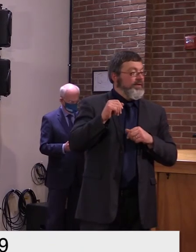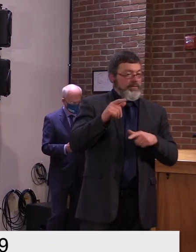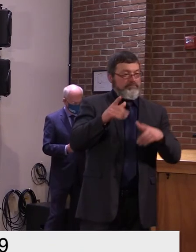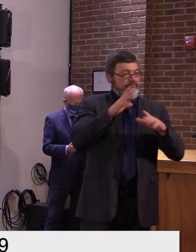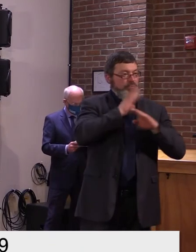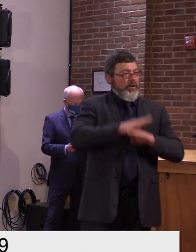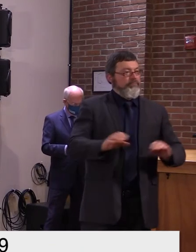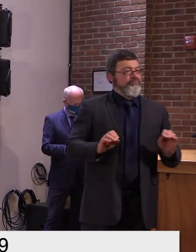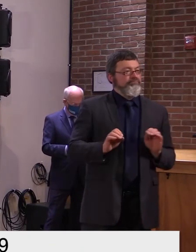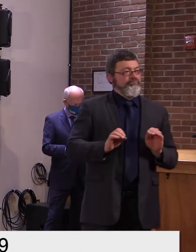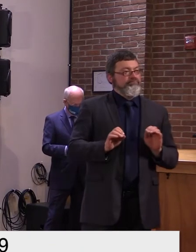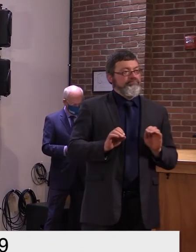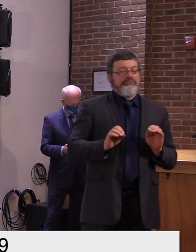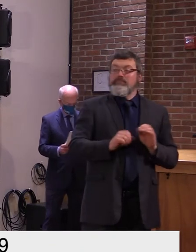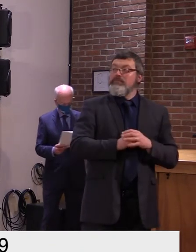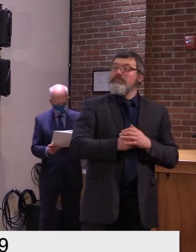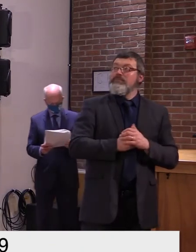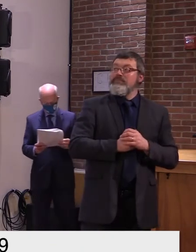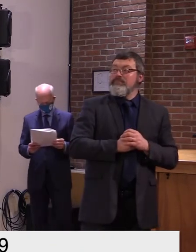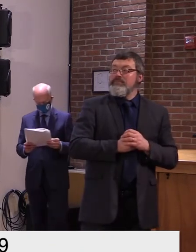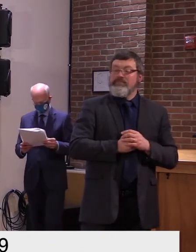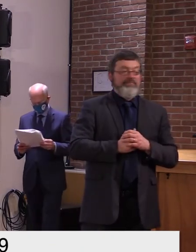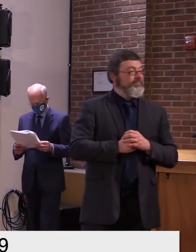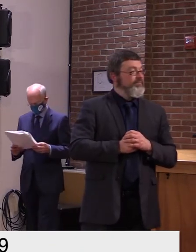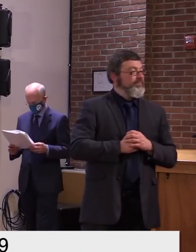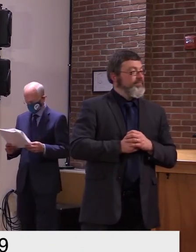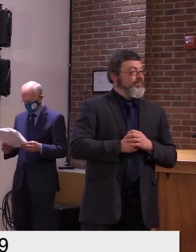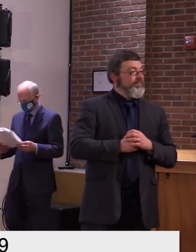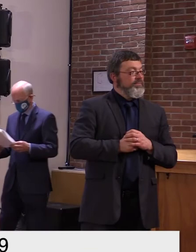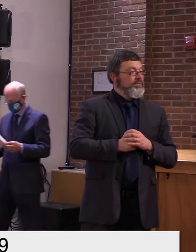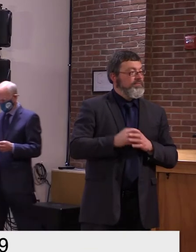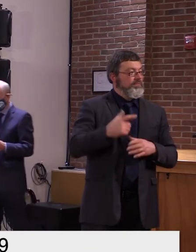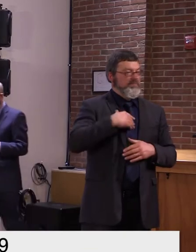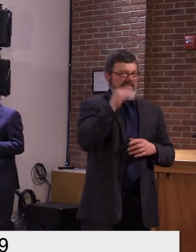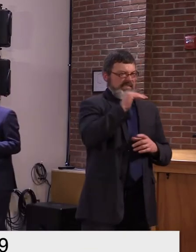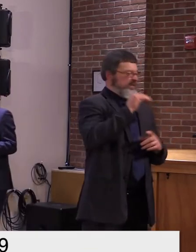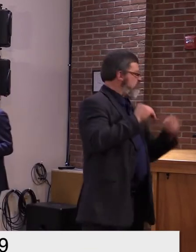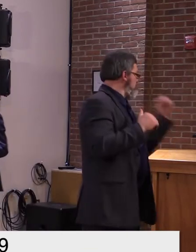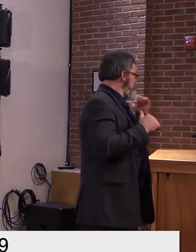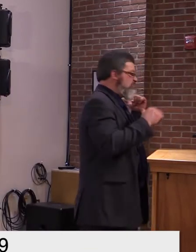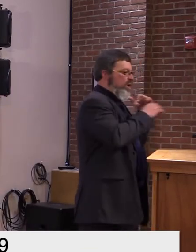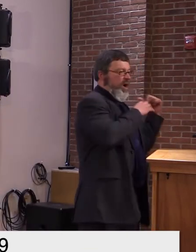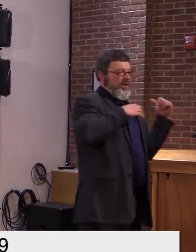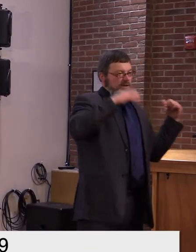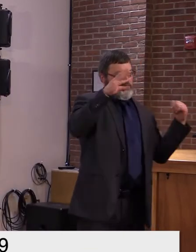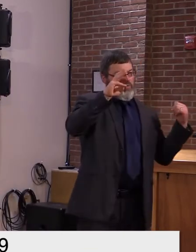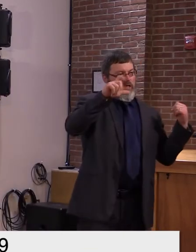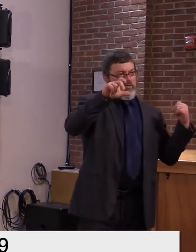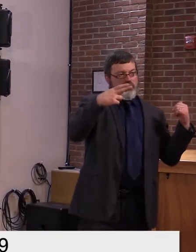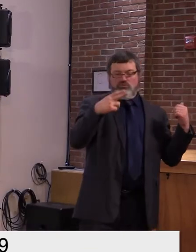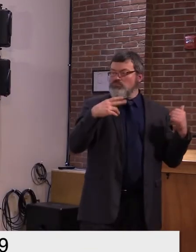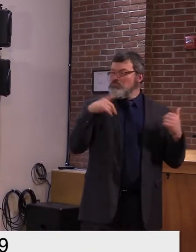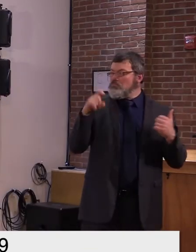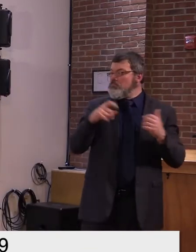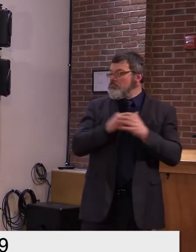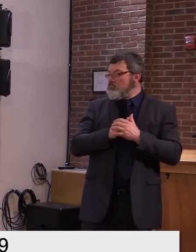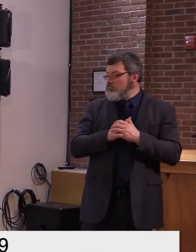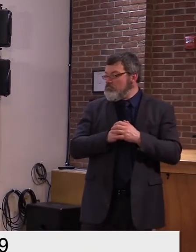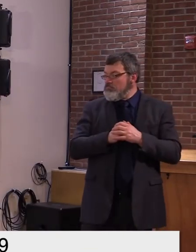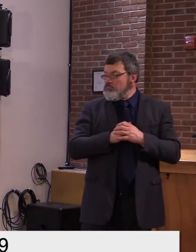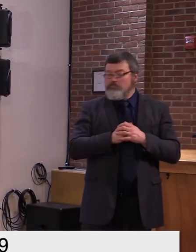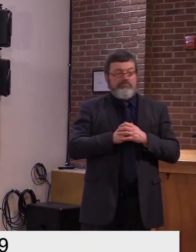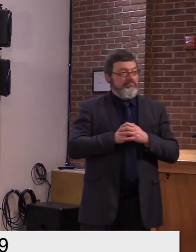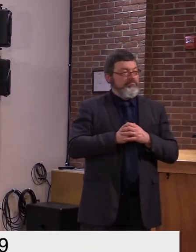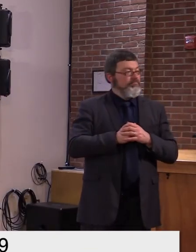Yeah, Representative Wells, this package is going to now, but it's like kicking the can down